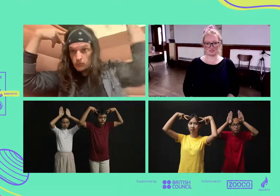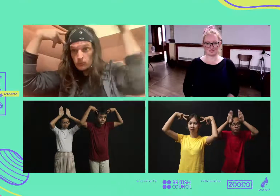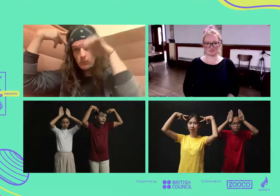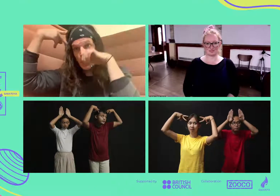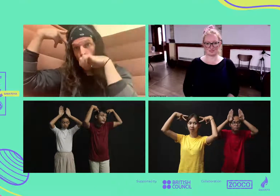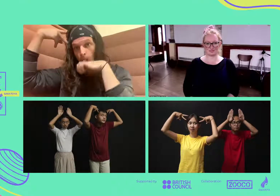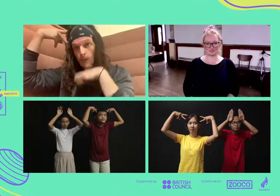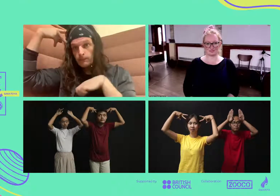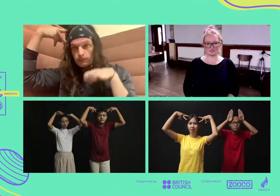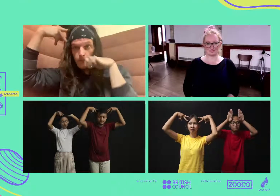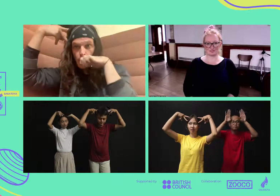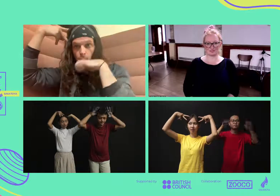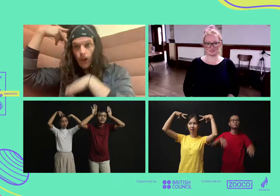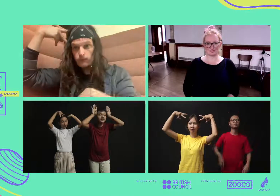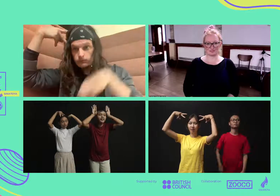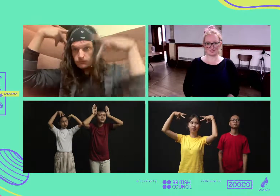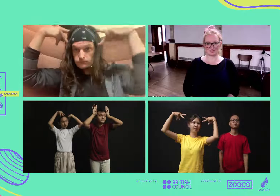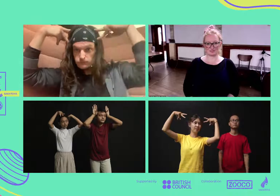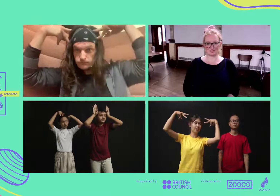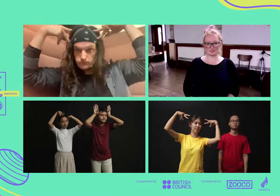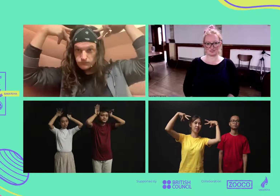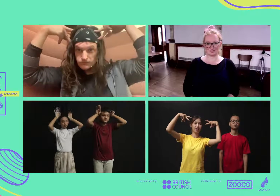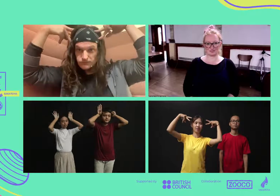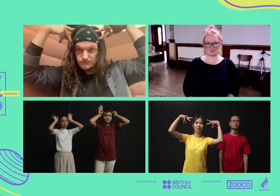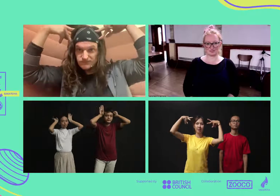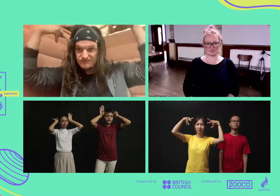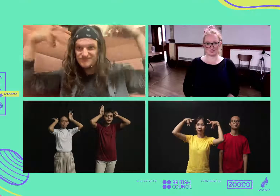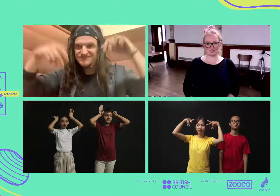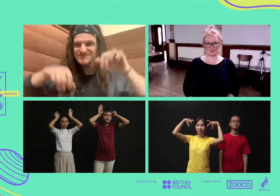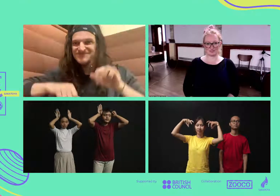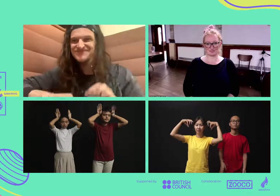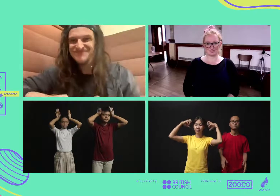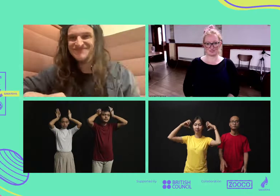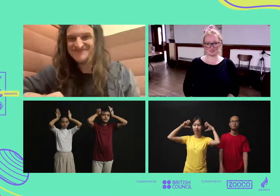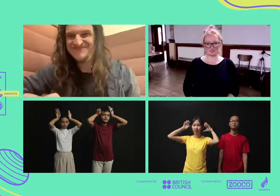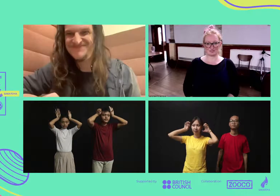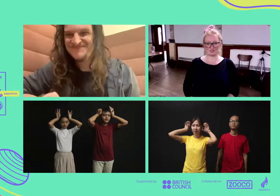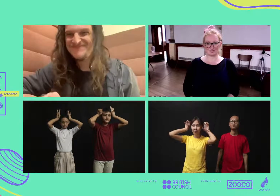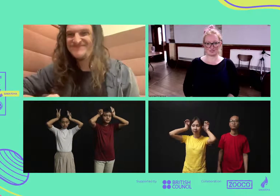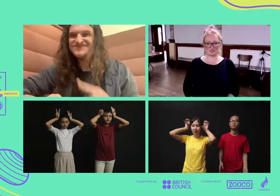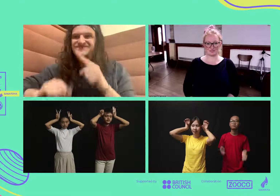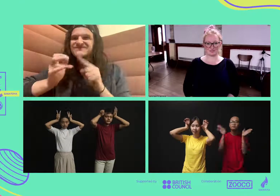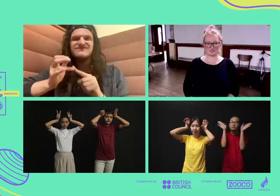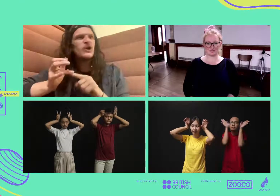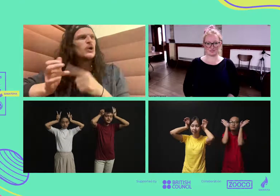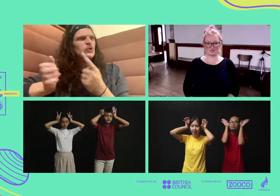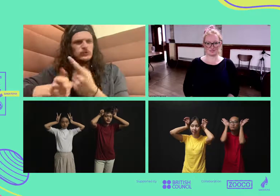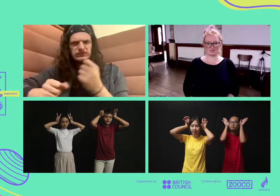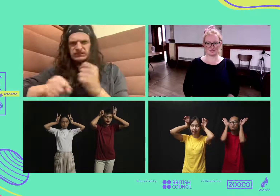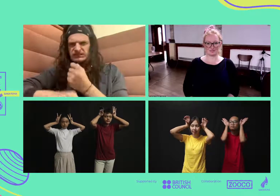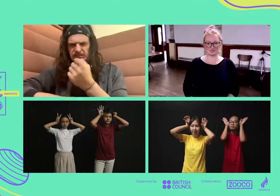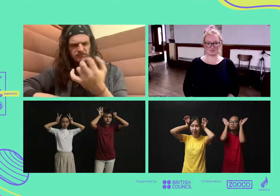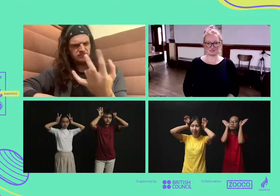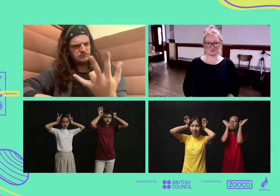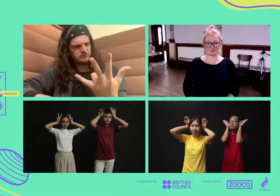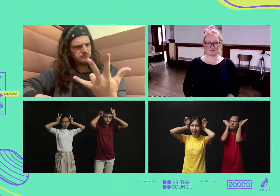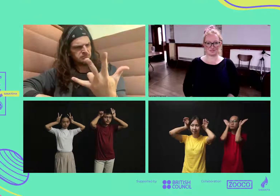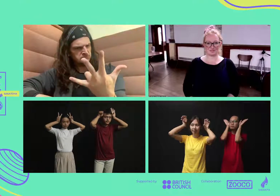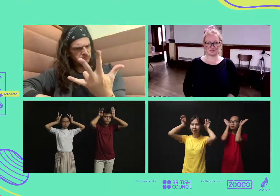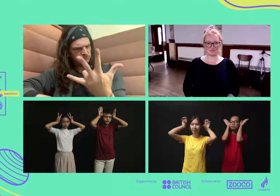these triangular shaped ears and then you use a facial expression. And you can add in the paw there.